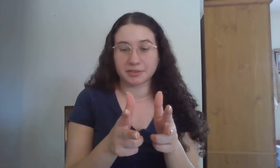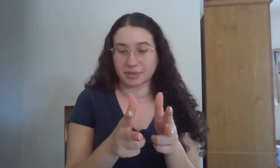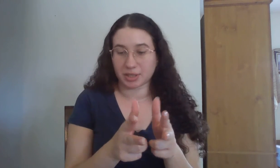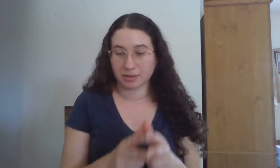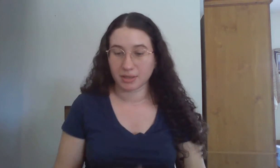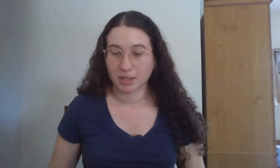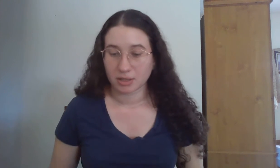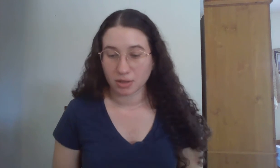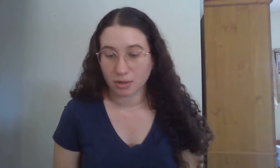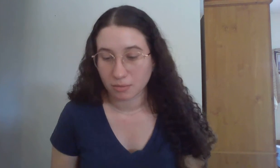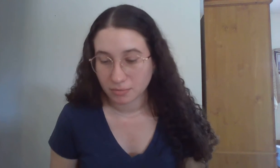to each other.